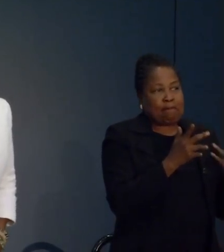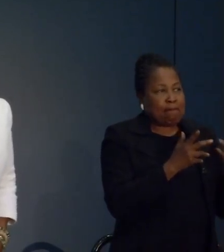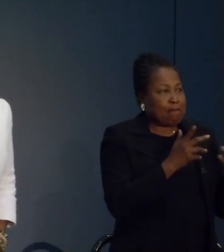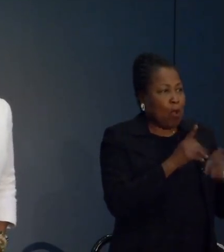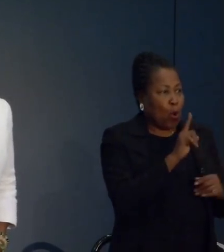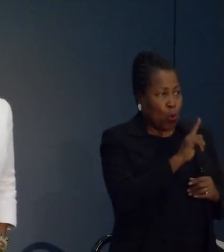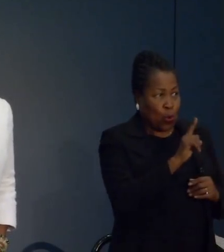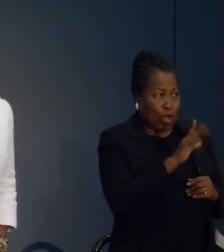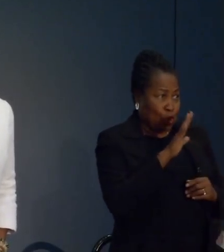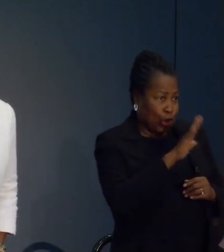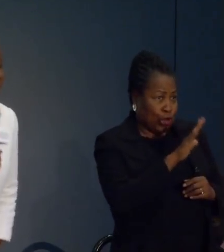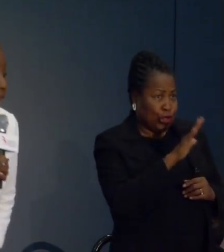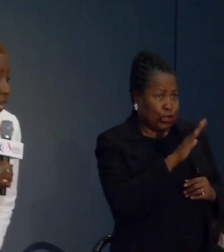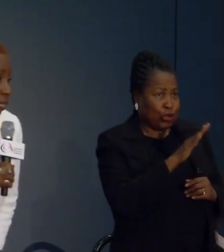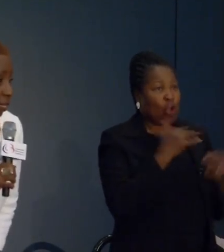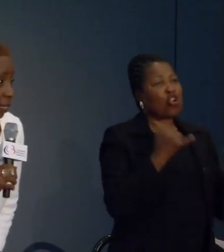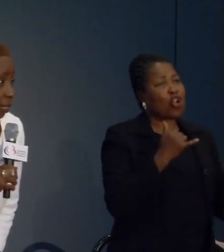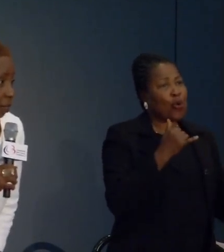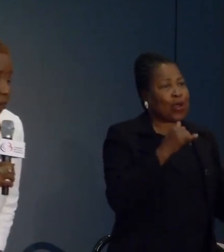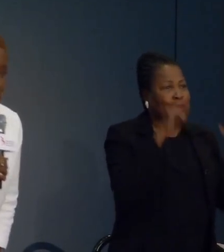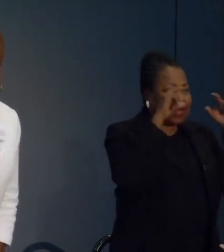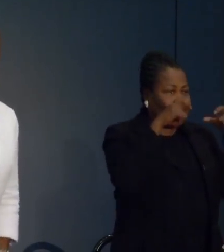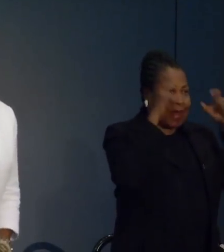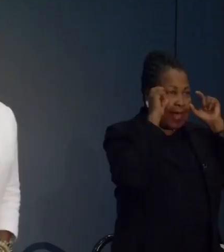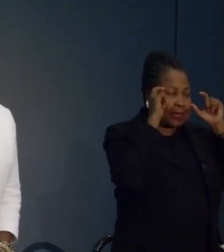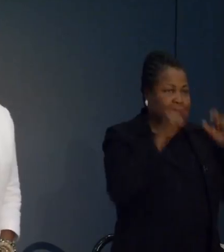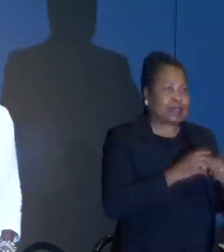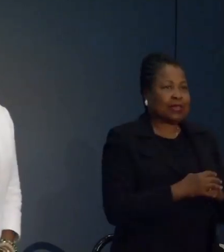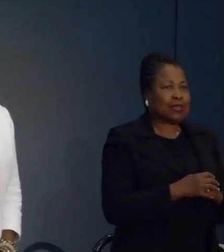where are your current glasses?